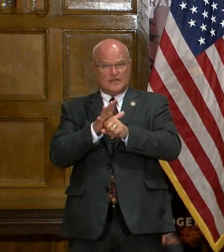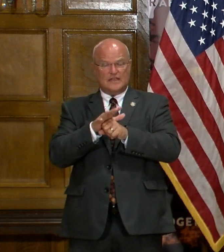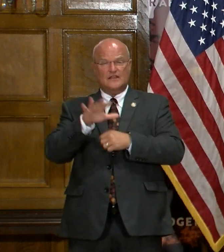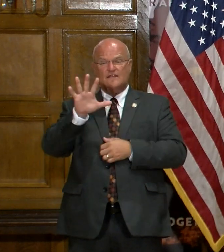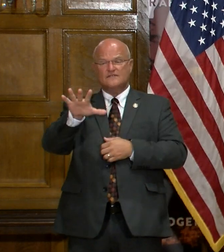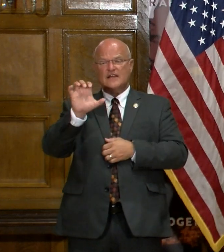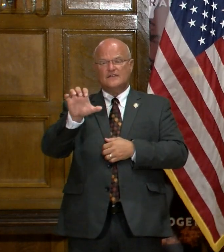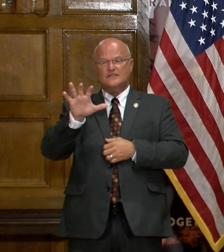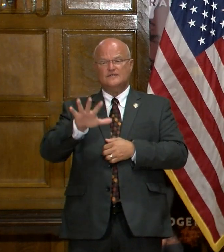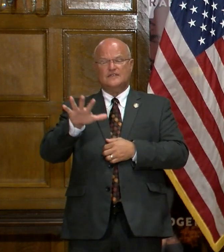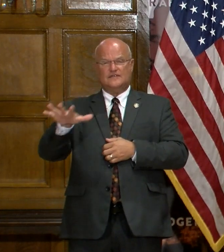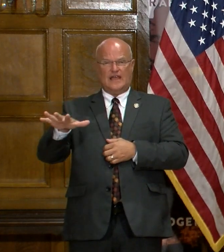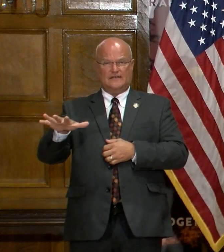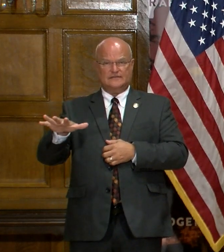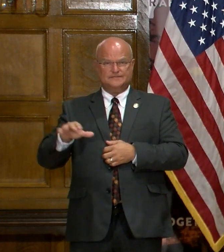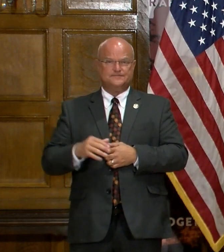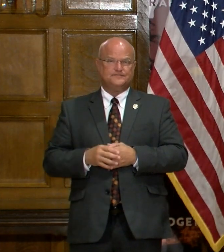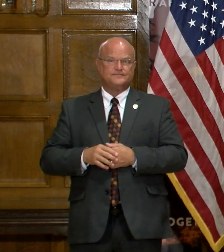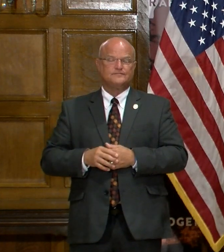COVID-19 to 555.